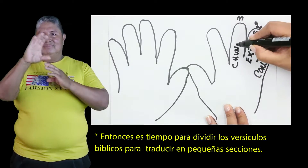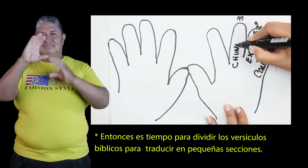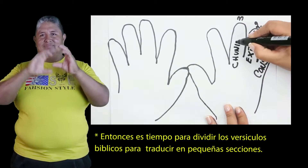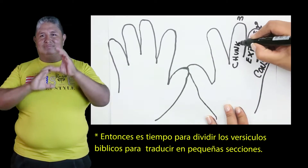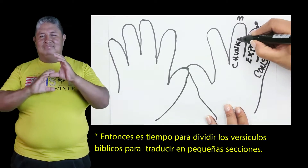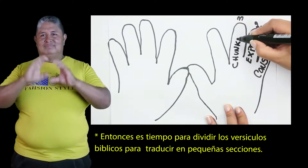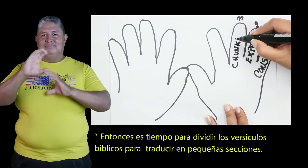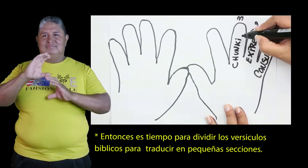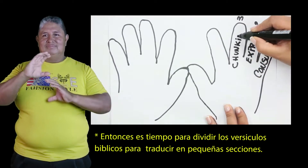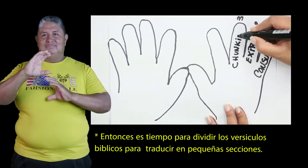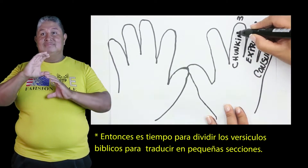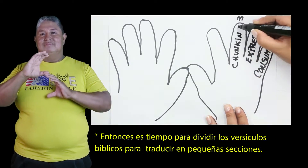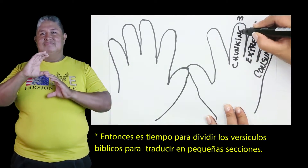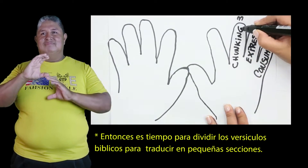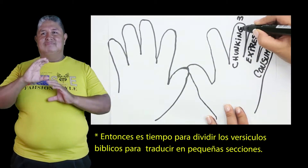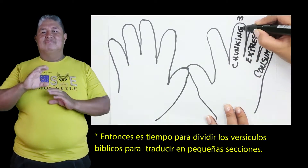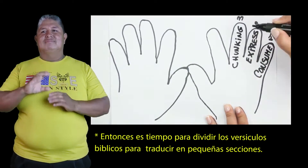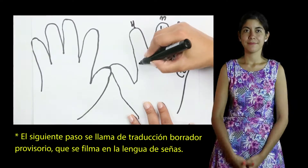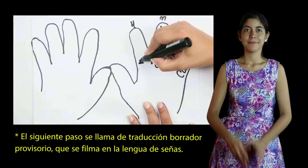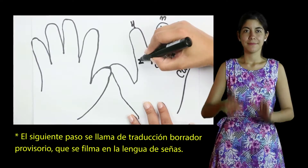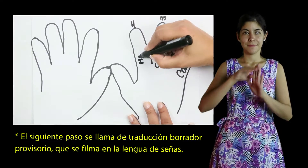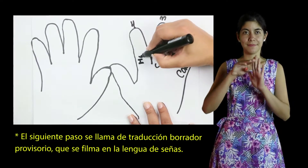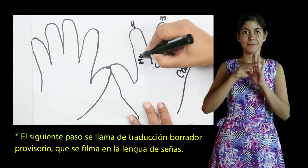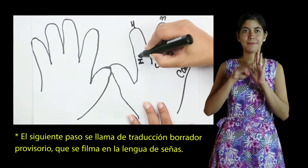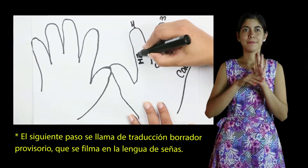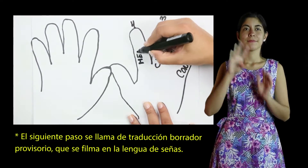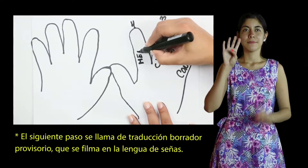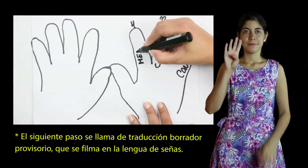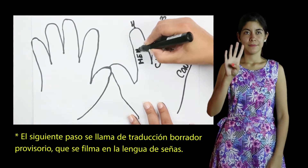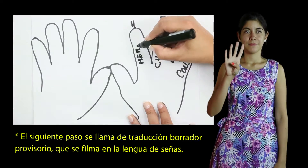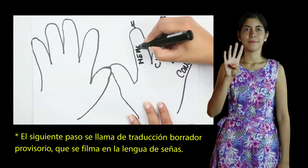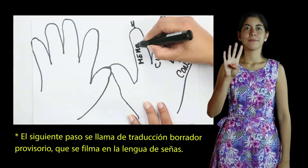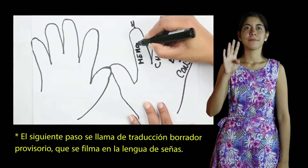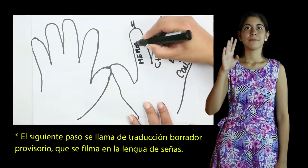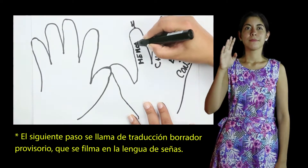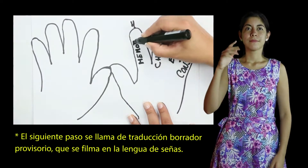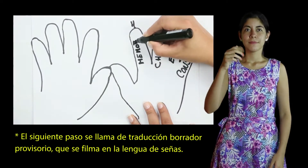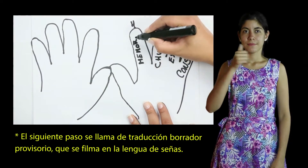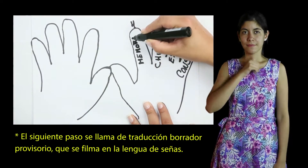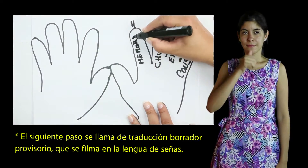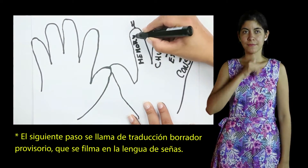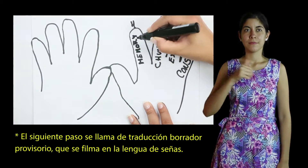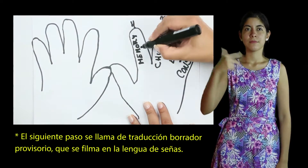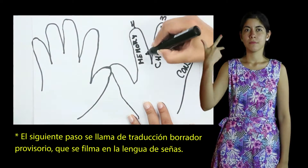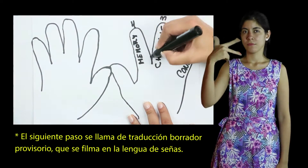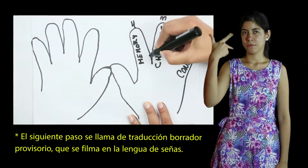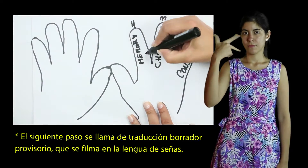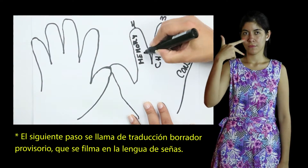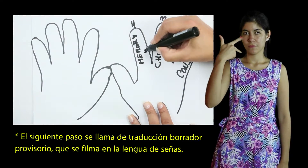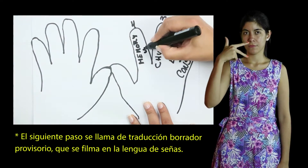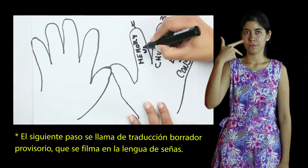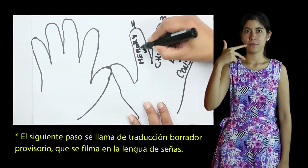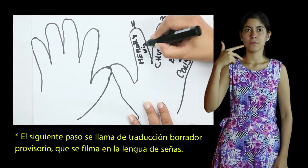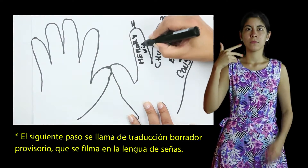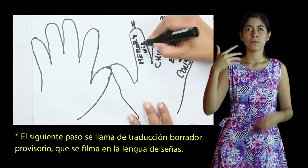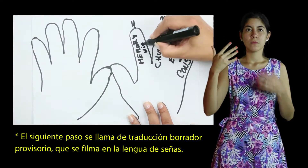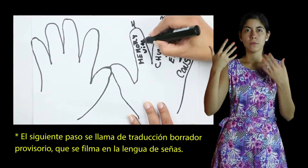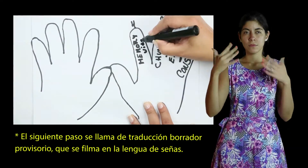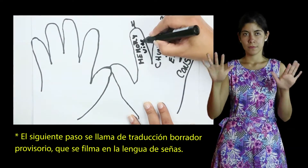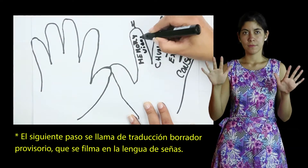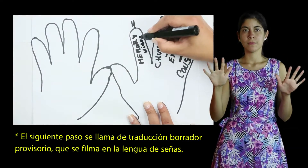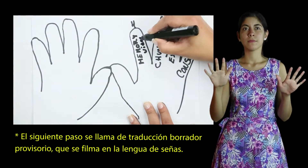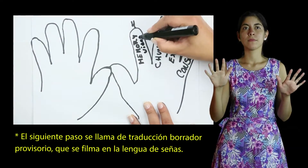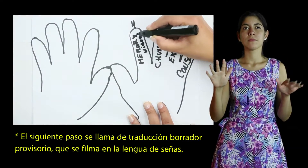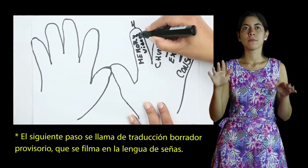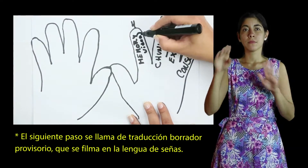to translate small portions of text. The next step is called the memory draft in sign language and is filmed.